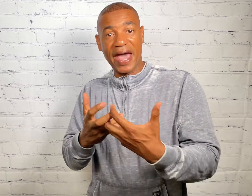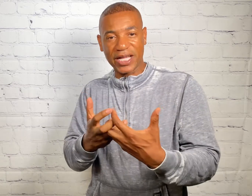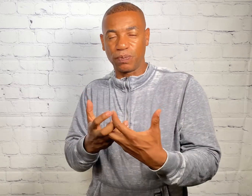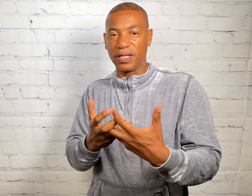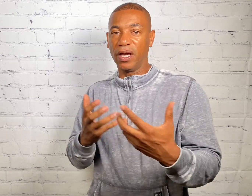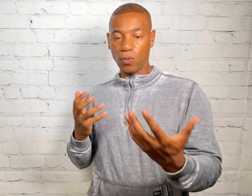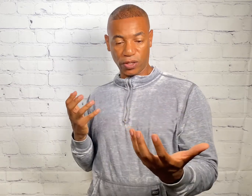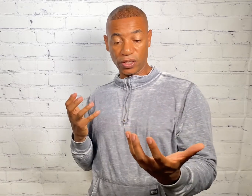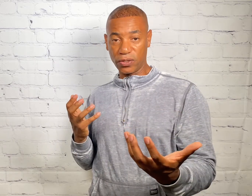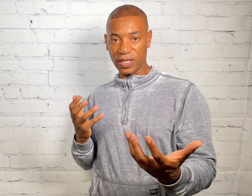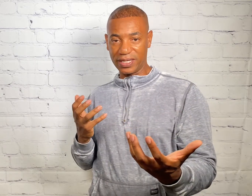match. But what you're going to do is,